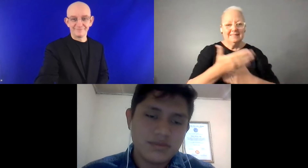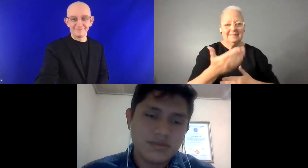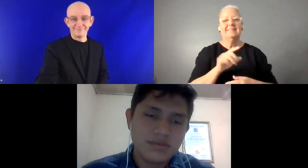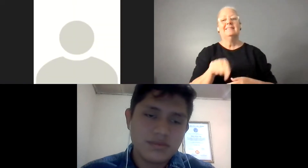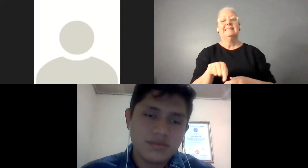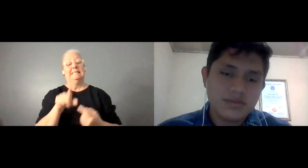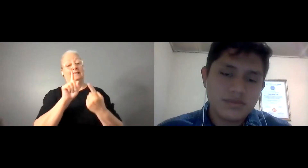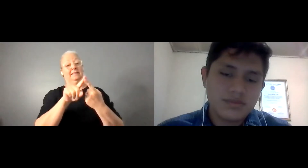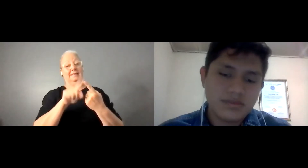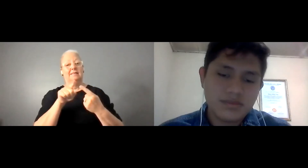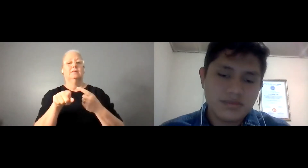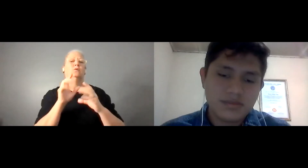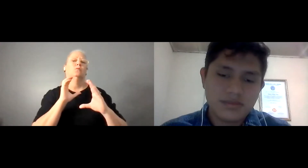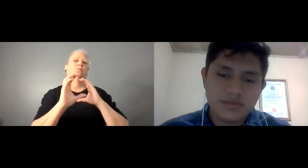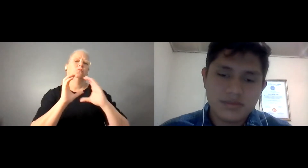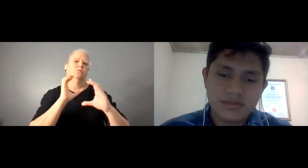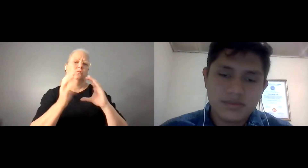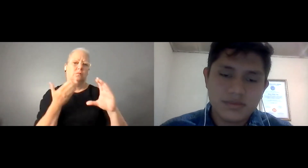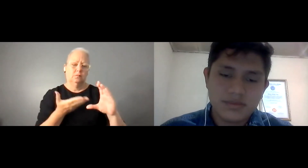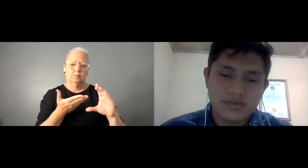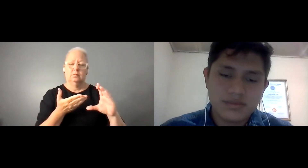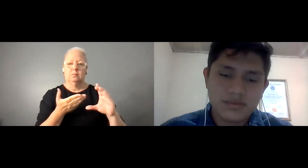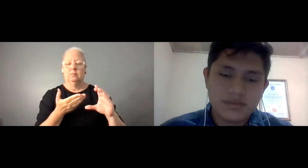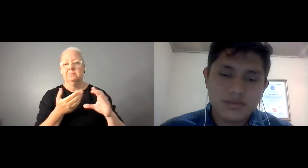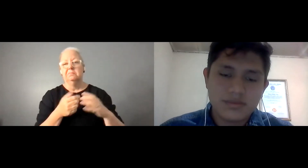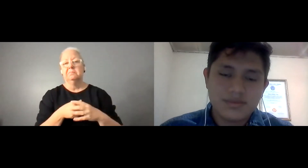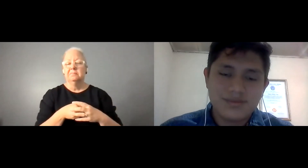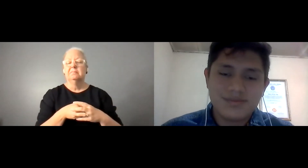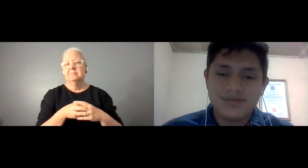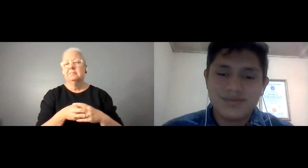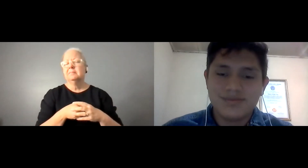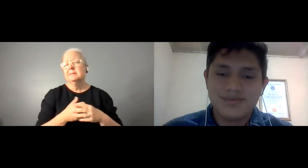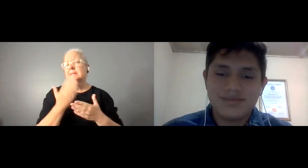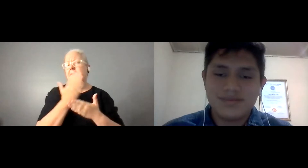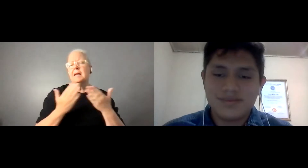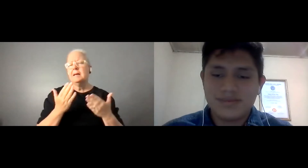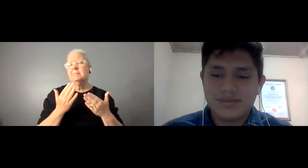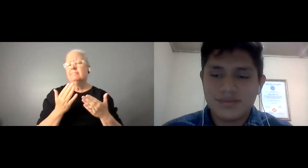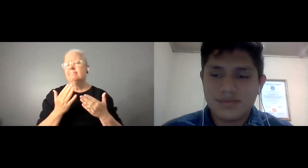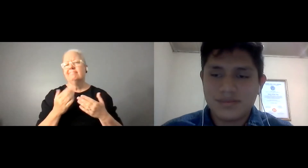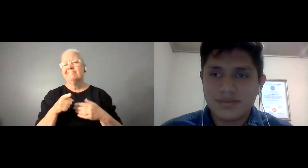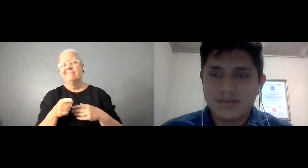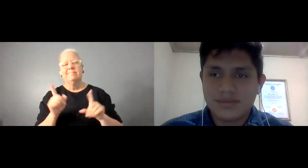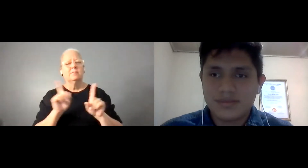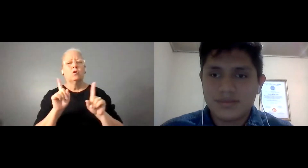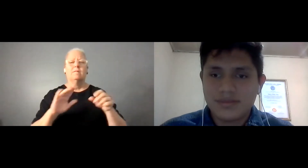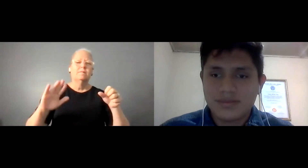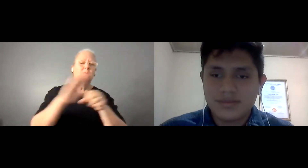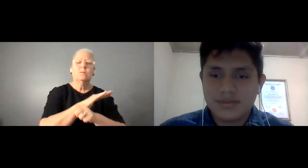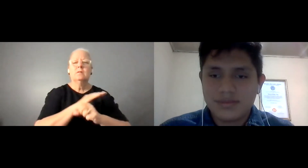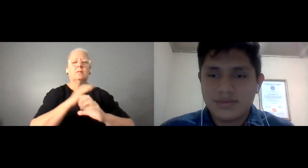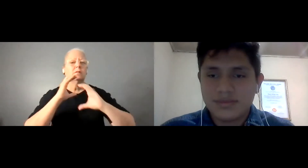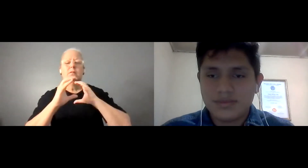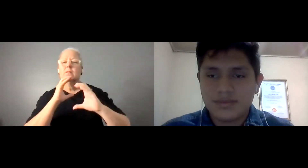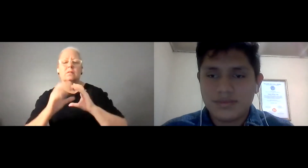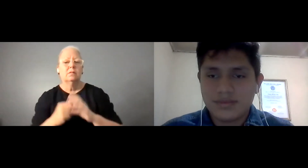Sometimes we are not getting full communication on how to participate maybe in the society